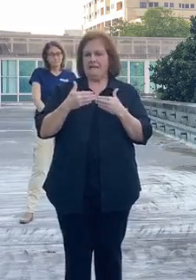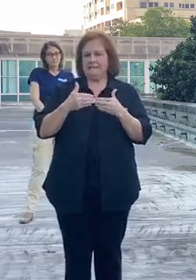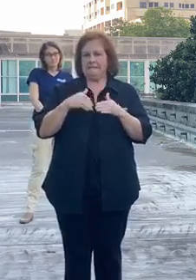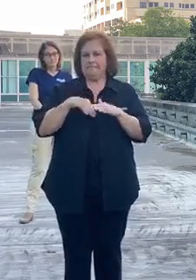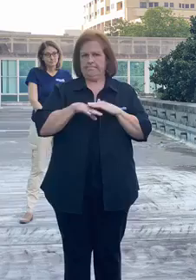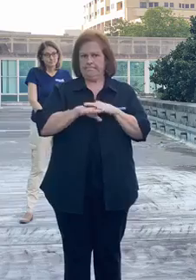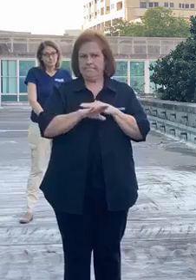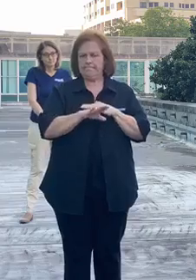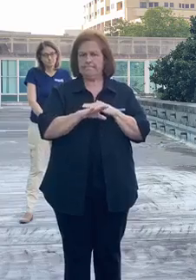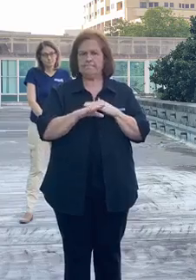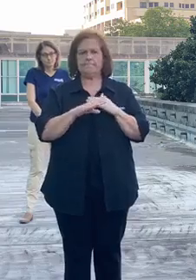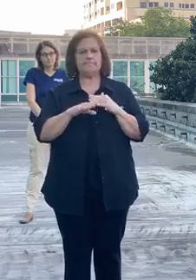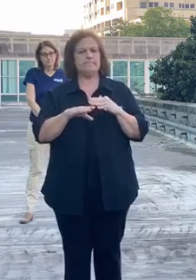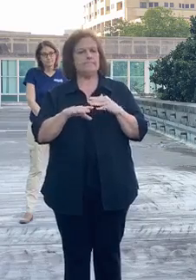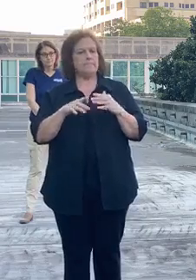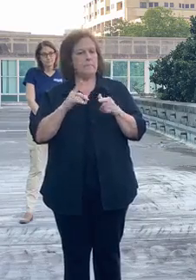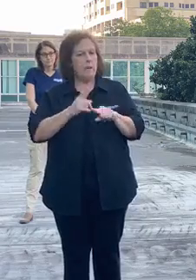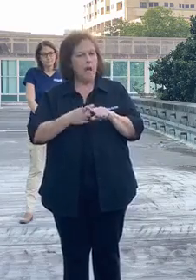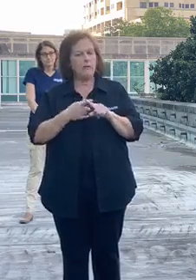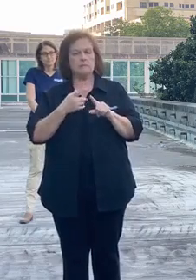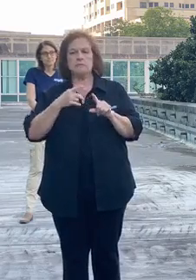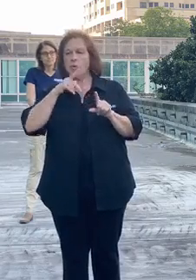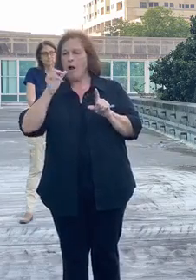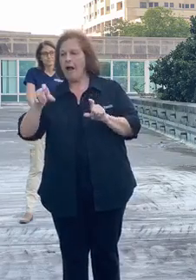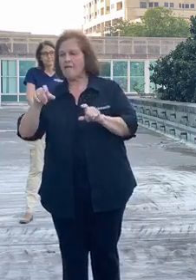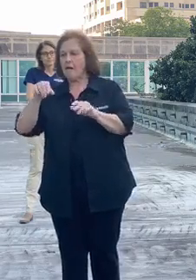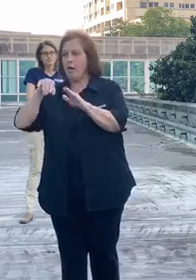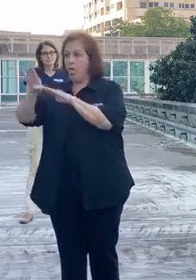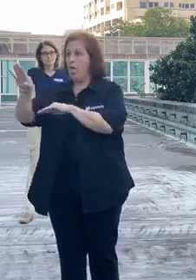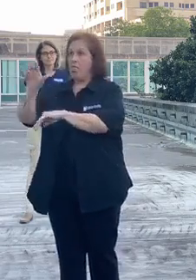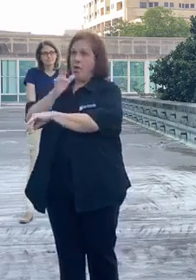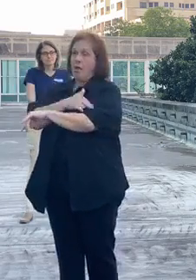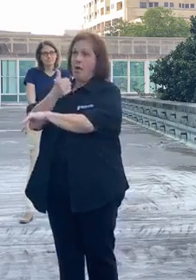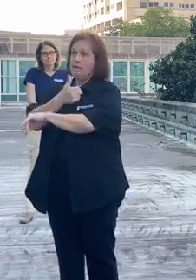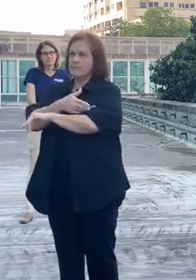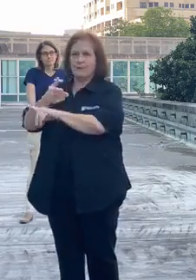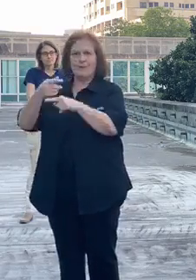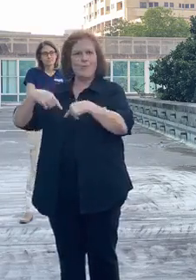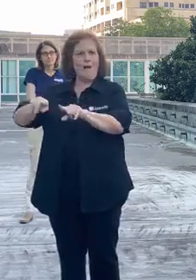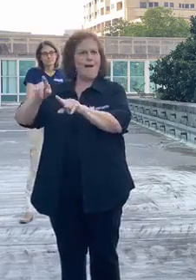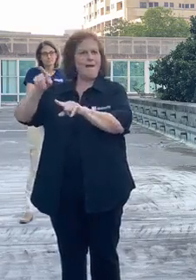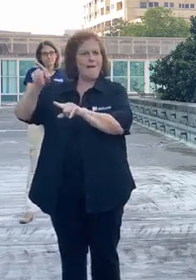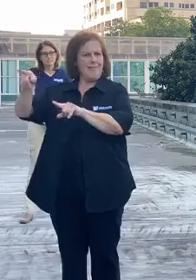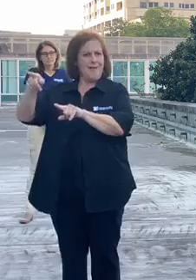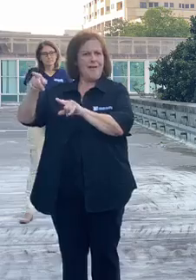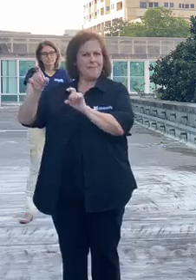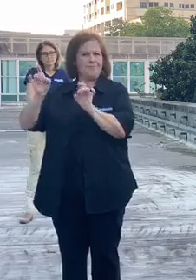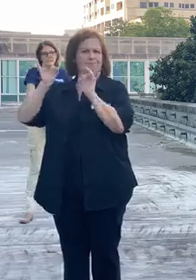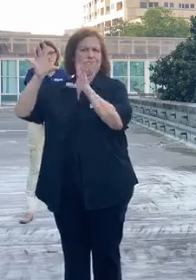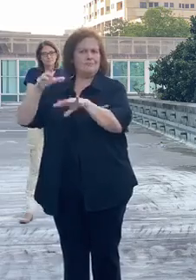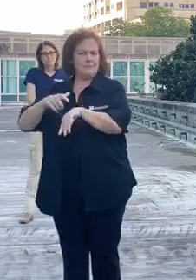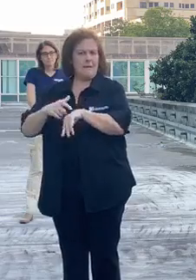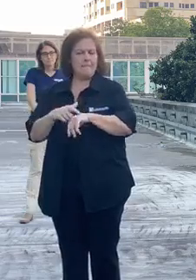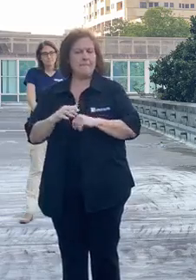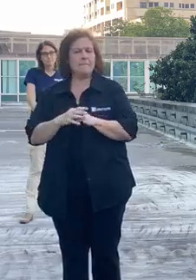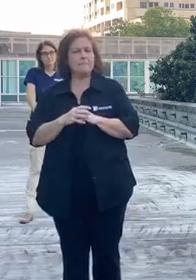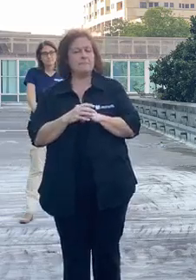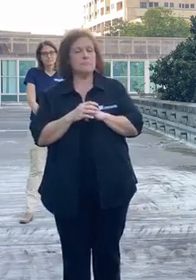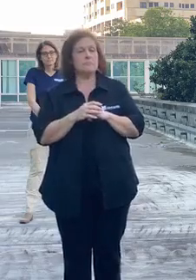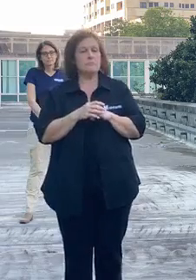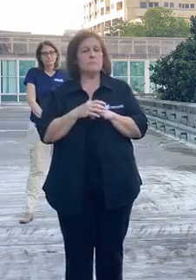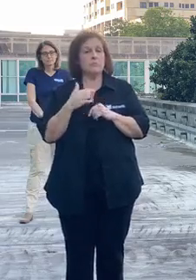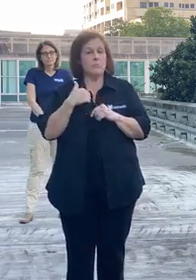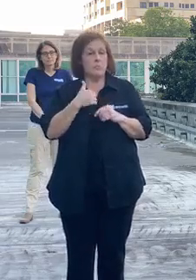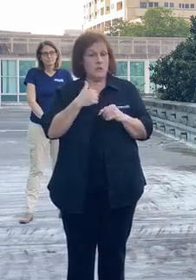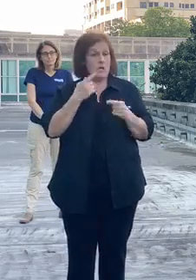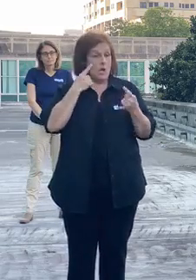tested, while also taking the strain off of hospitals and clinics during the critical early days of the pandemic. We've agreed